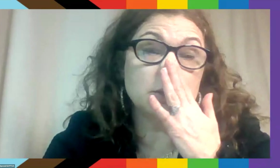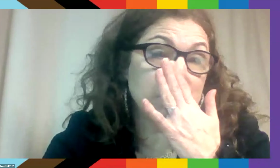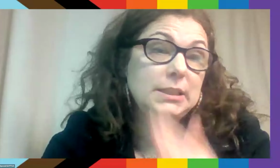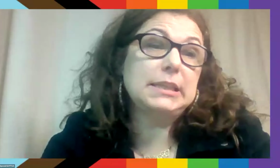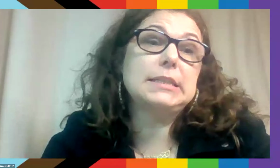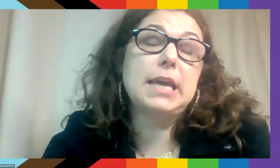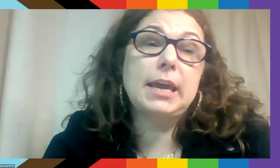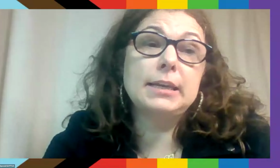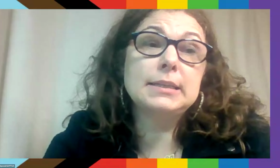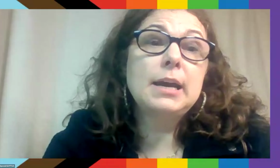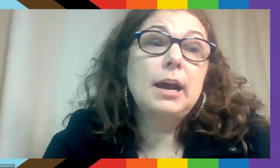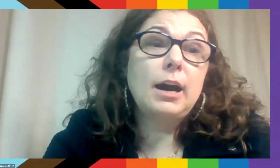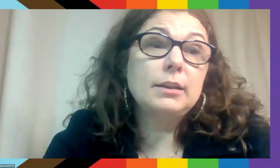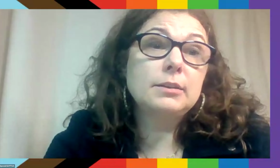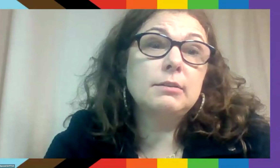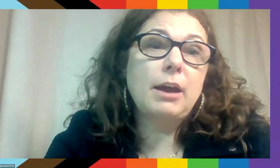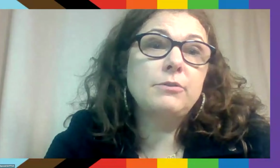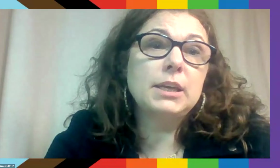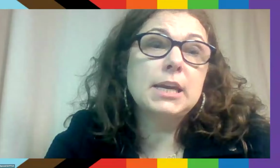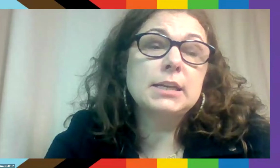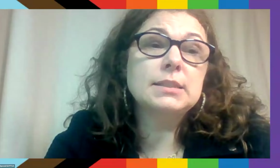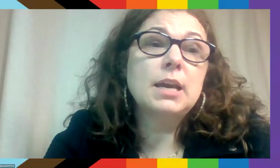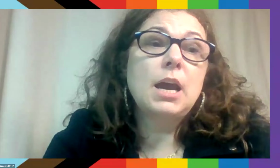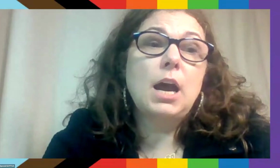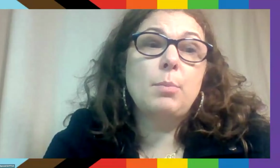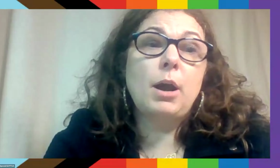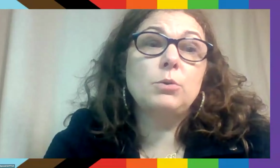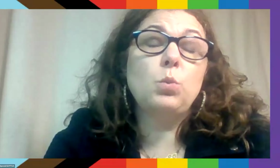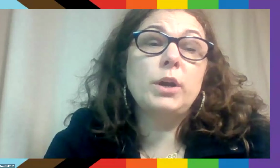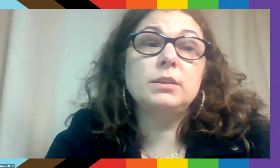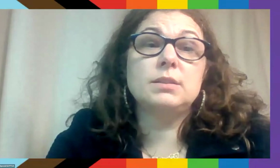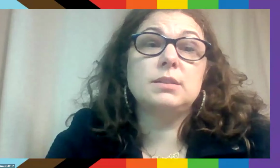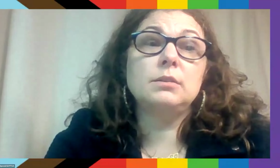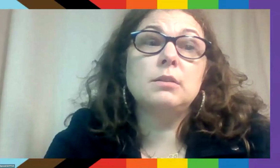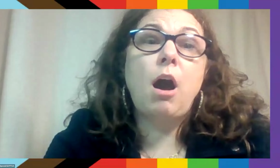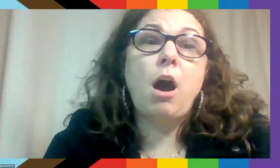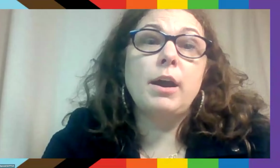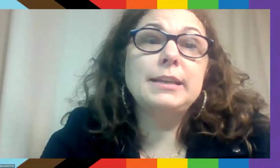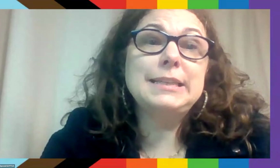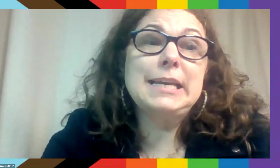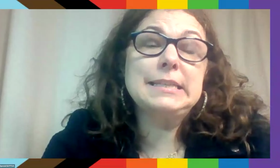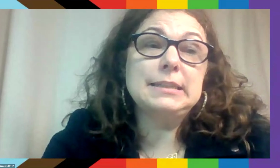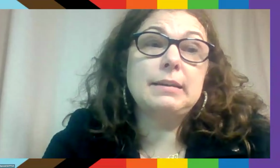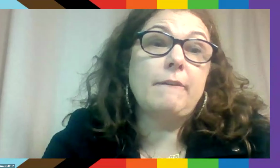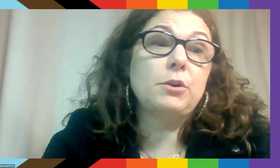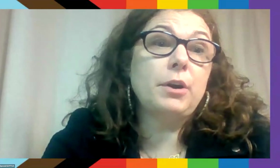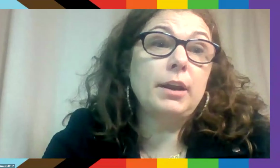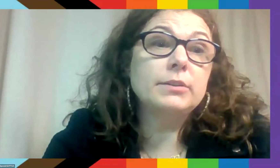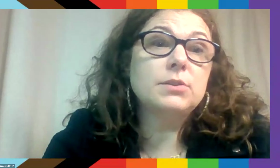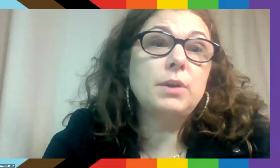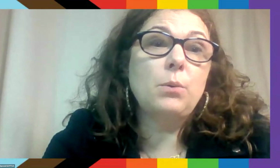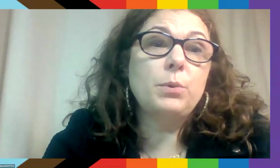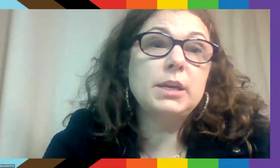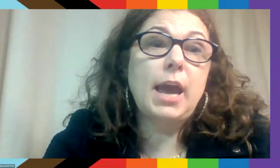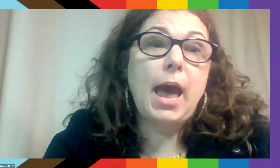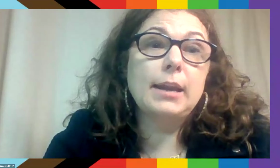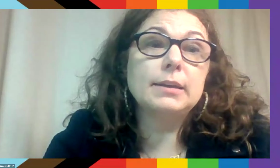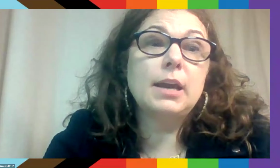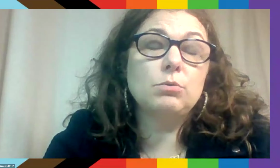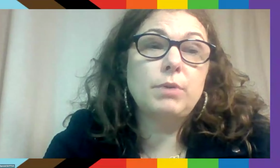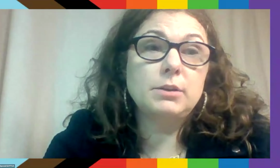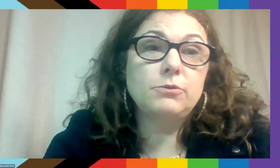Special Education PTSA and other advocates about what the state law isn't covering so that